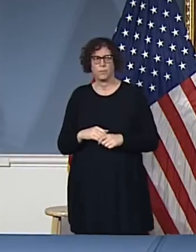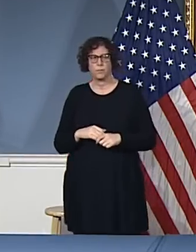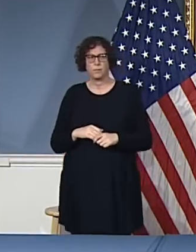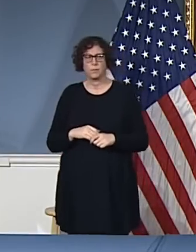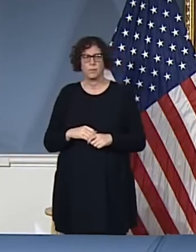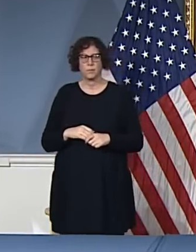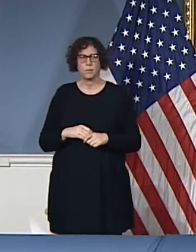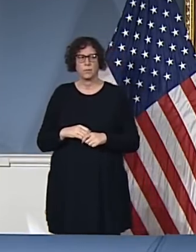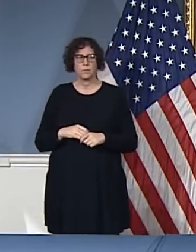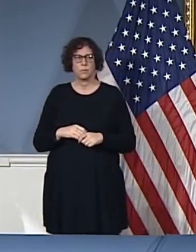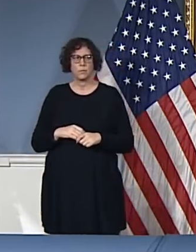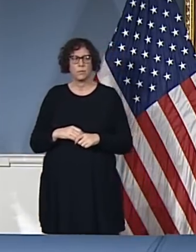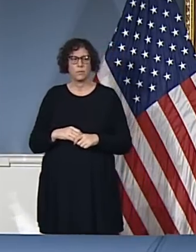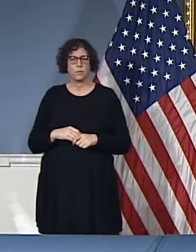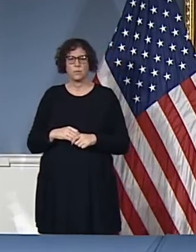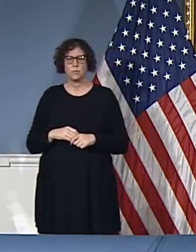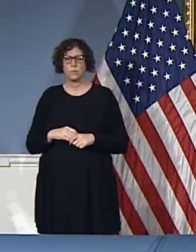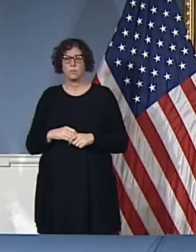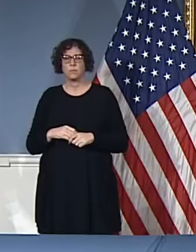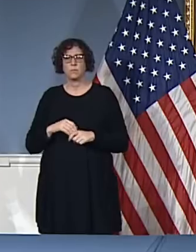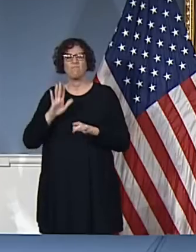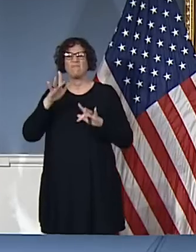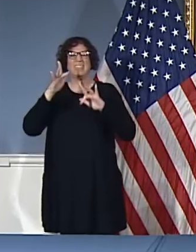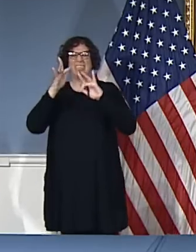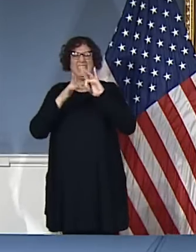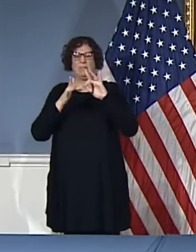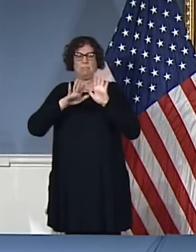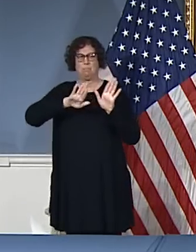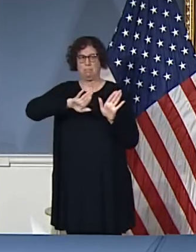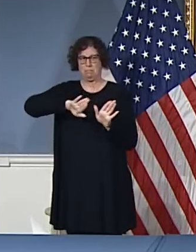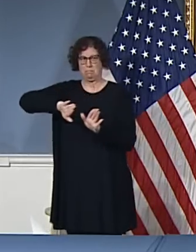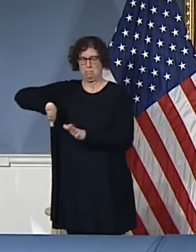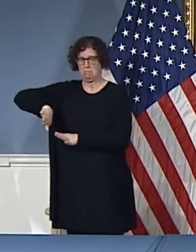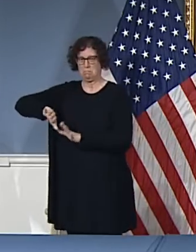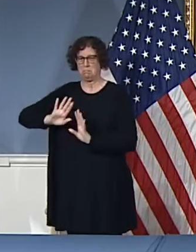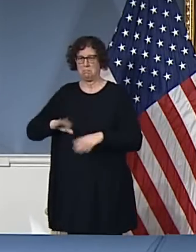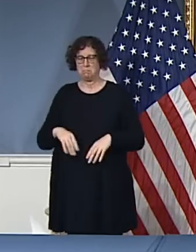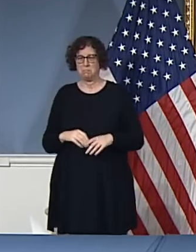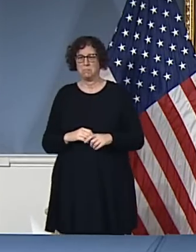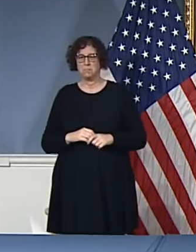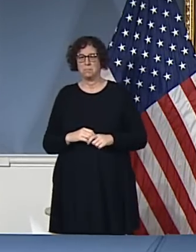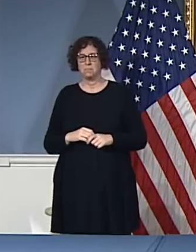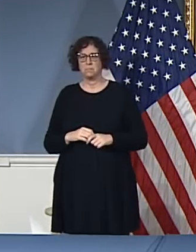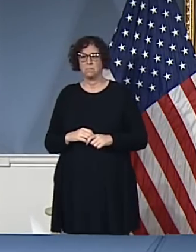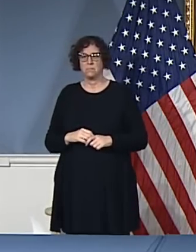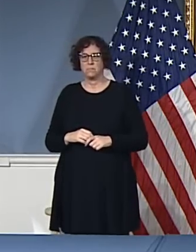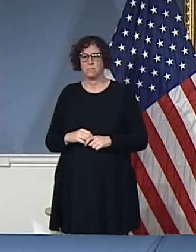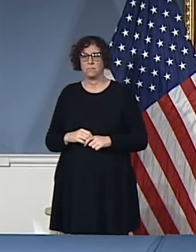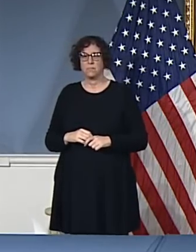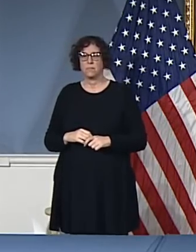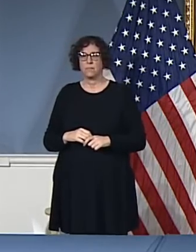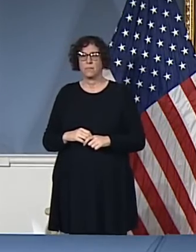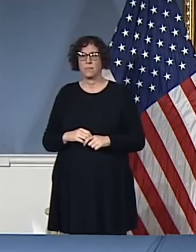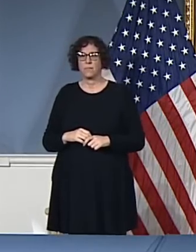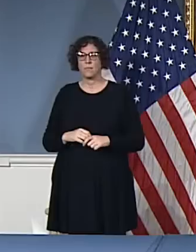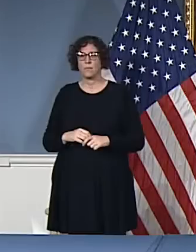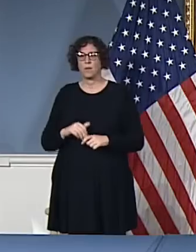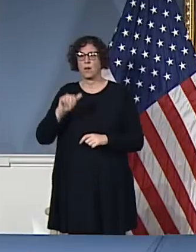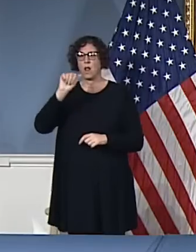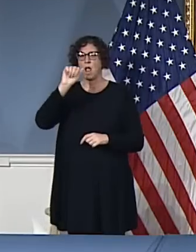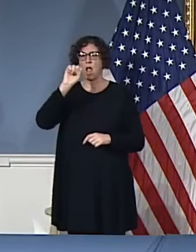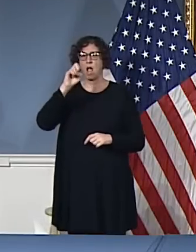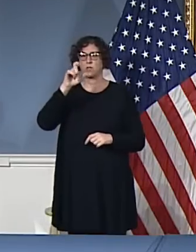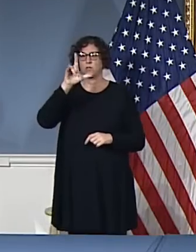Okay, Amanda, we'll come back to you. we'll be right back around. Appreciate Okay, it. Thank you. who's next? We have Ashley from the New York Times. Go ahead, Ashley.